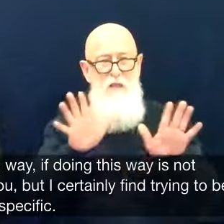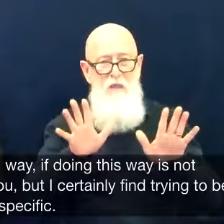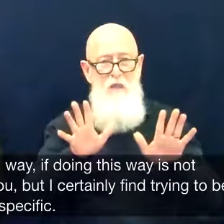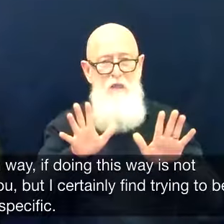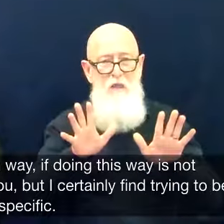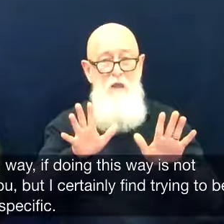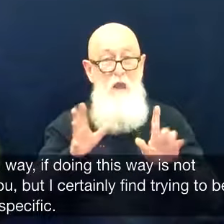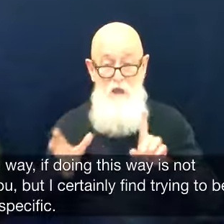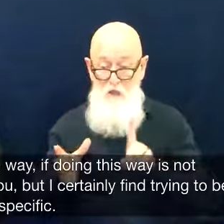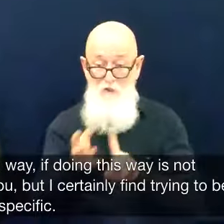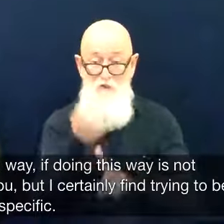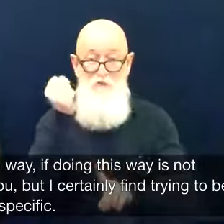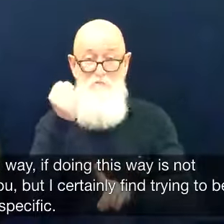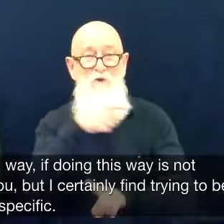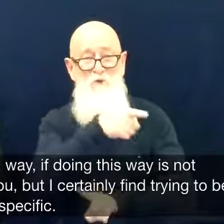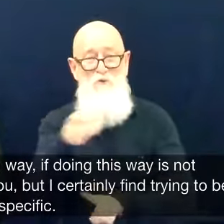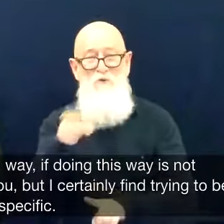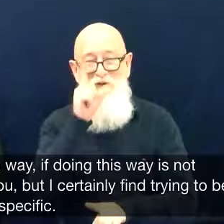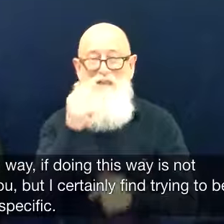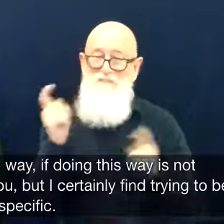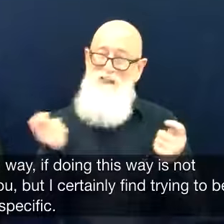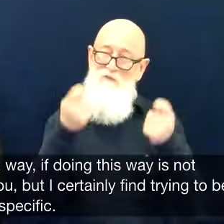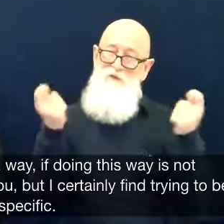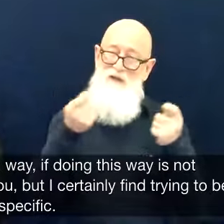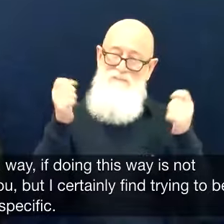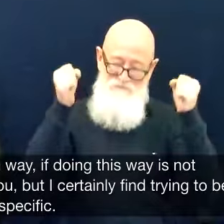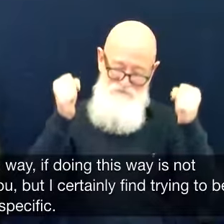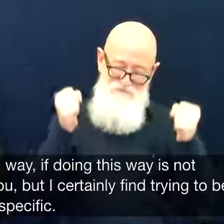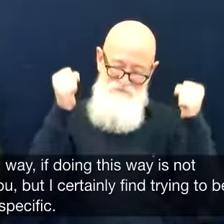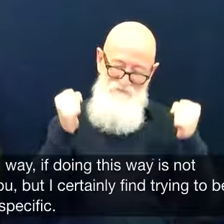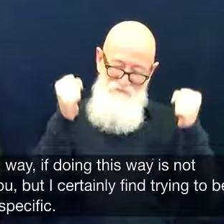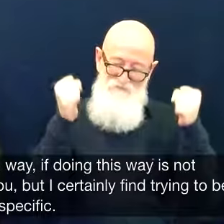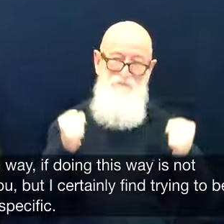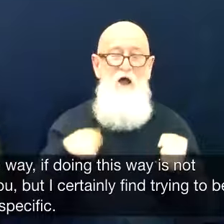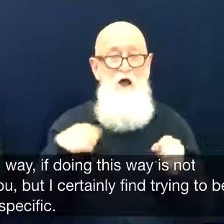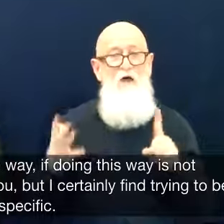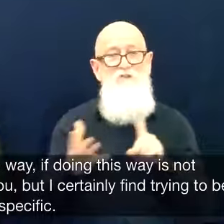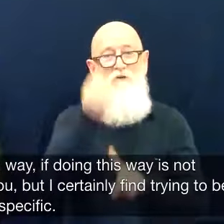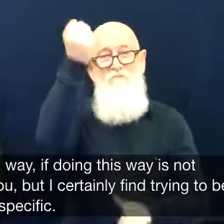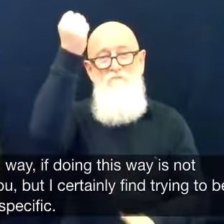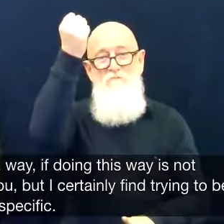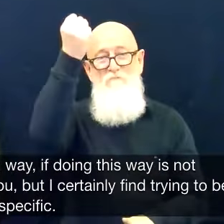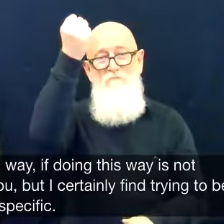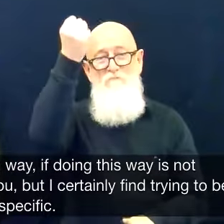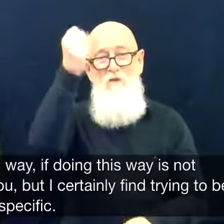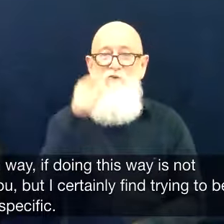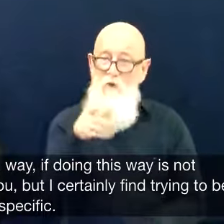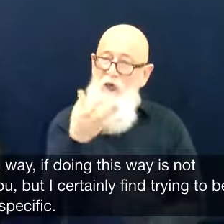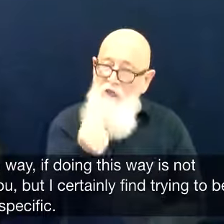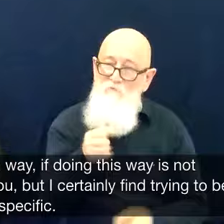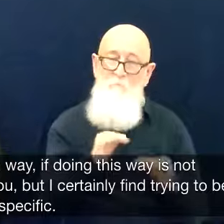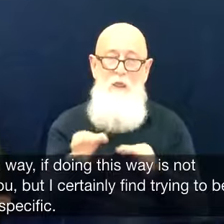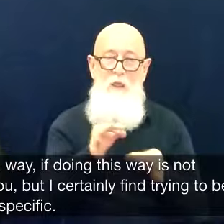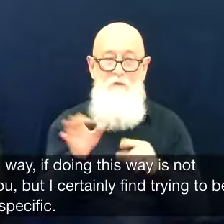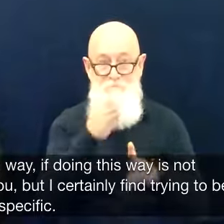your success and see very clearly that you've done what you plan to do, and that you've got a plan working towards that big